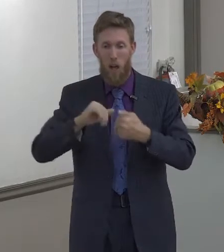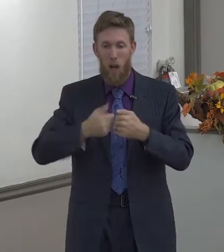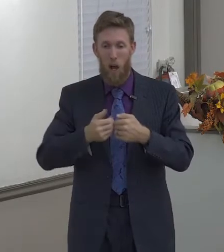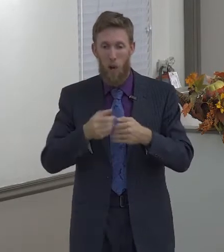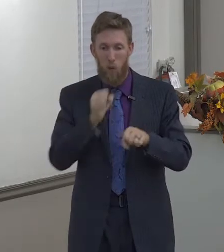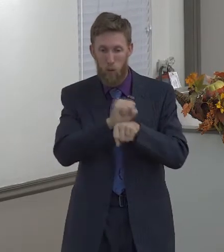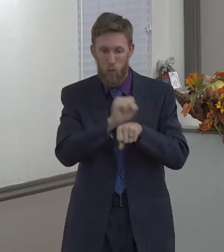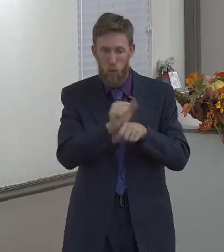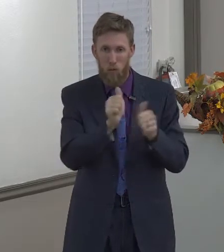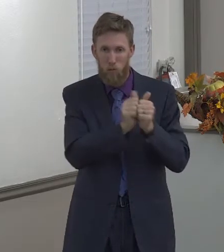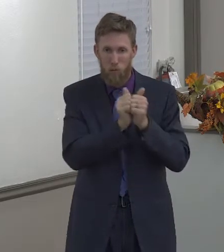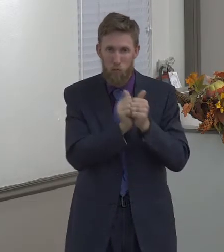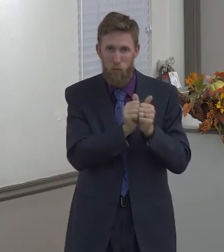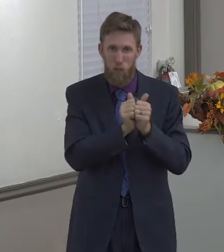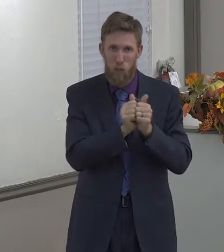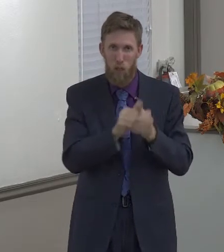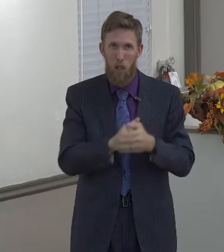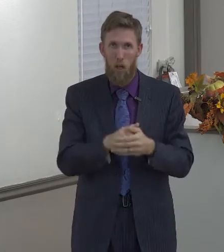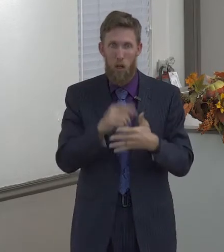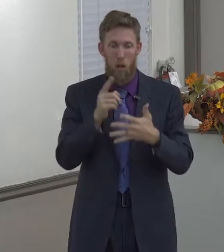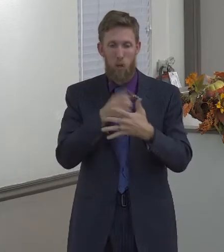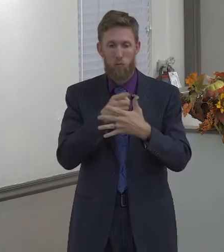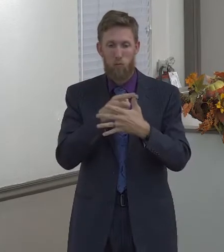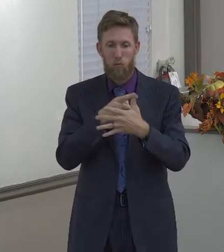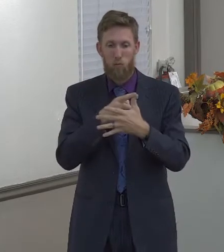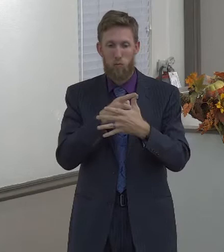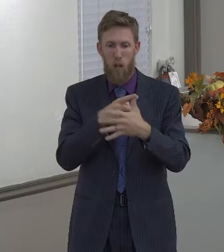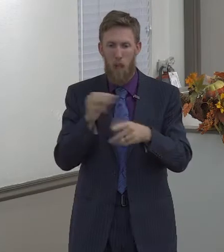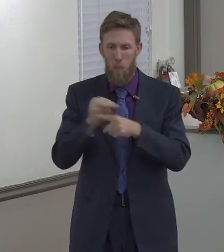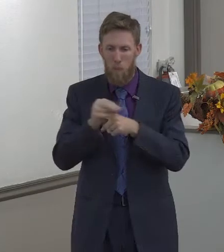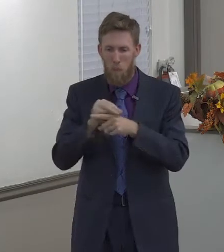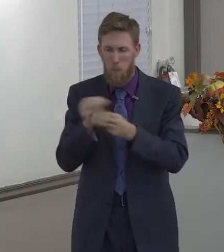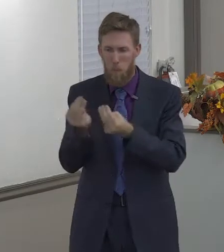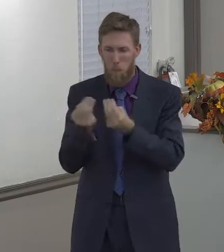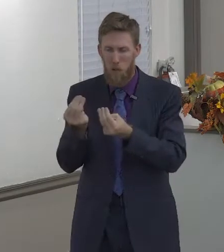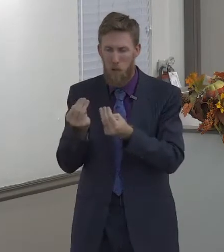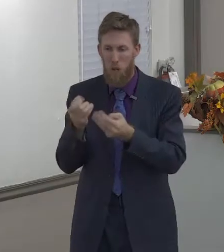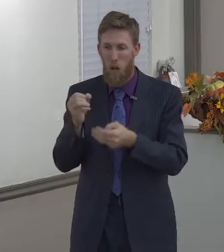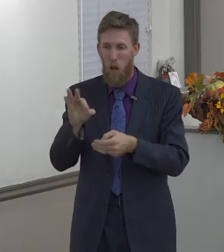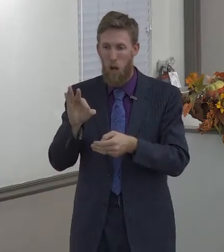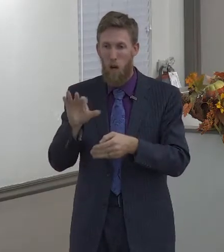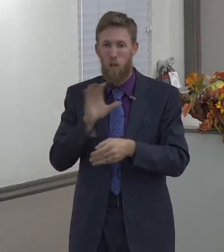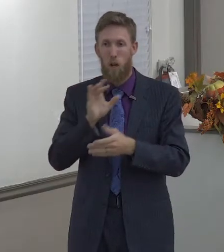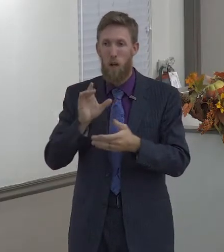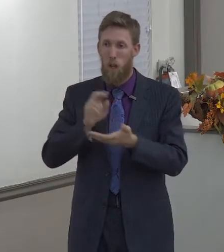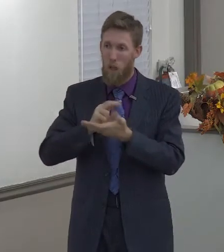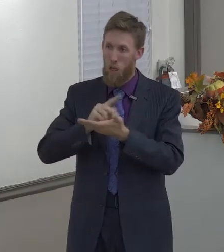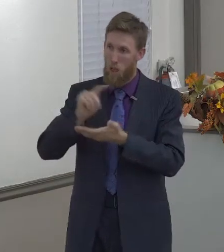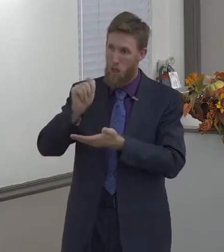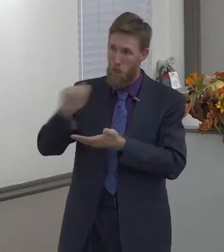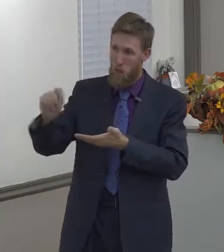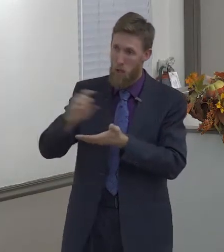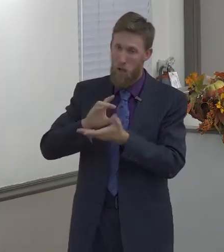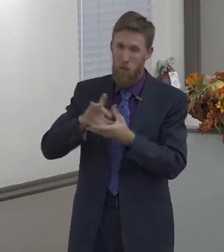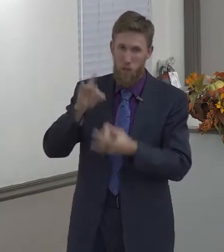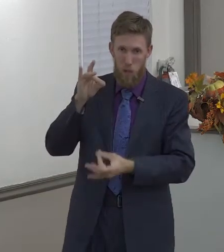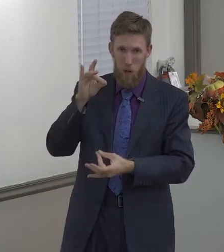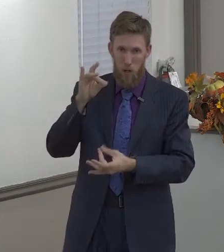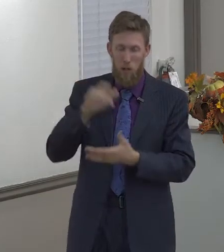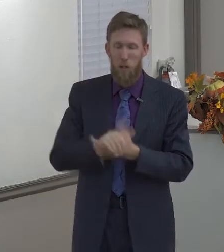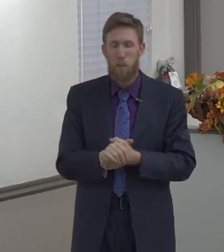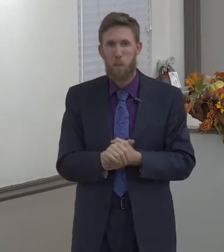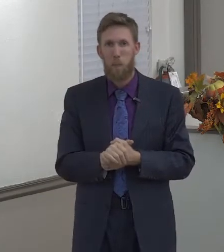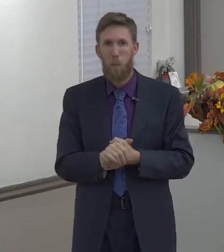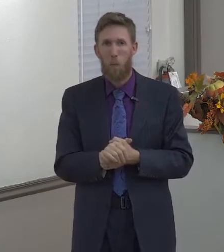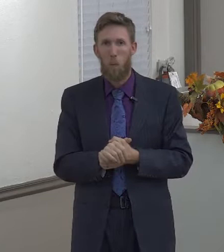we're going to read quickly, but in your Bibles, verses 4 through 11. Now there are diversities of gifts, but the same Spirit.